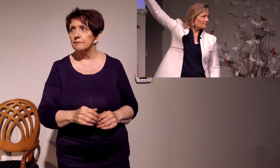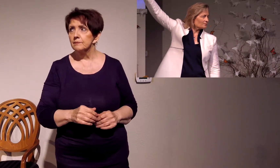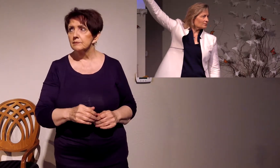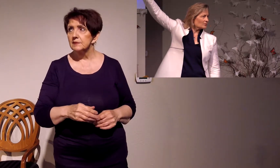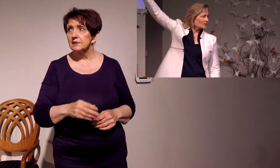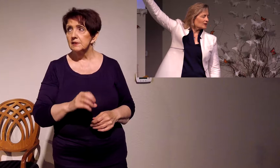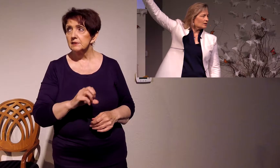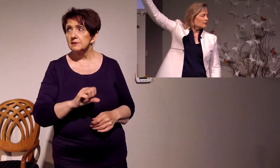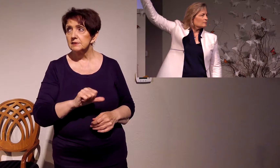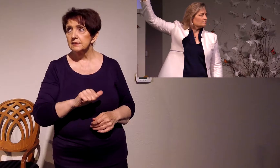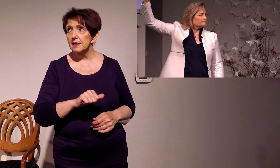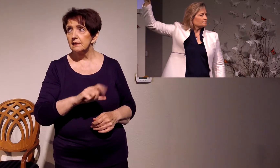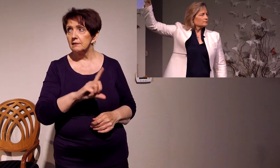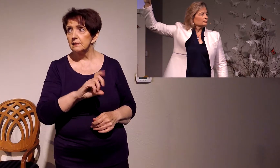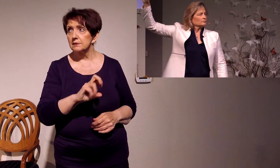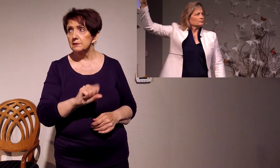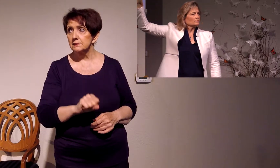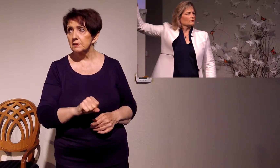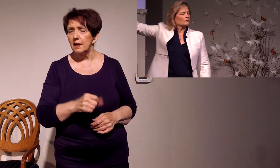sales.